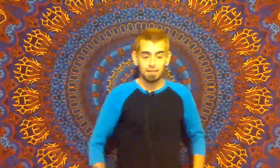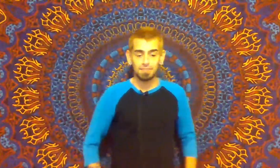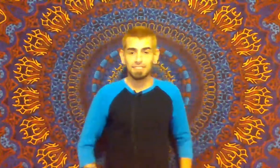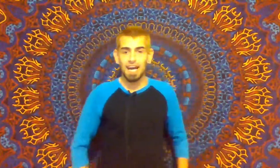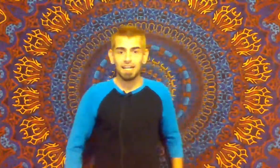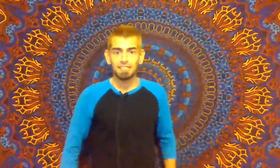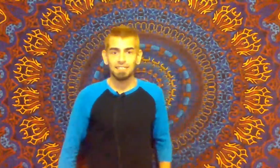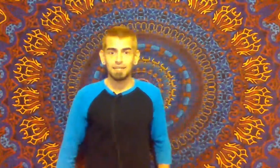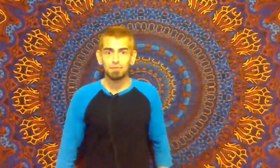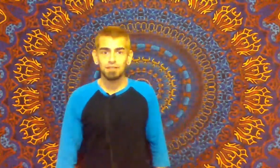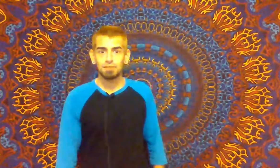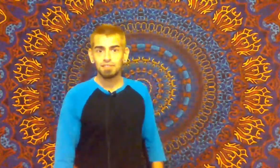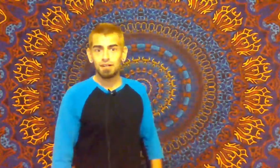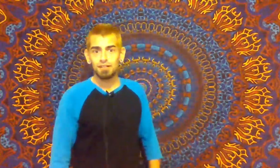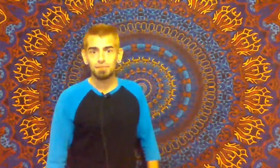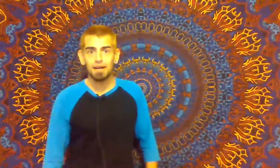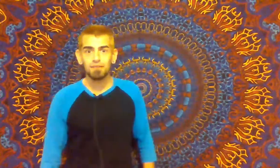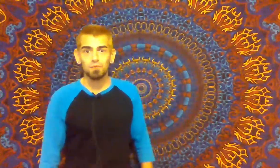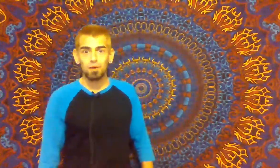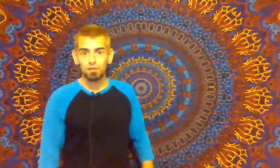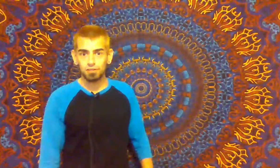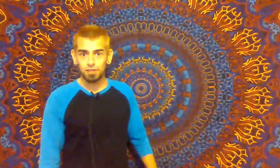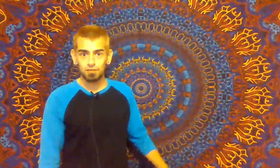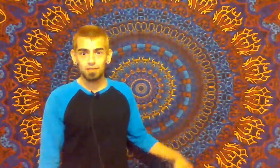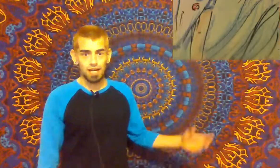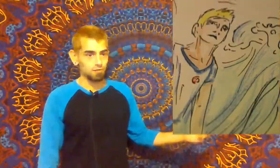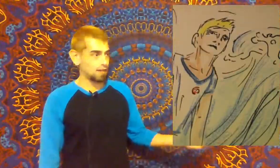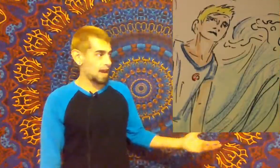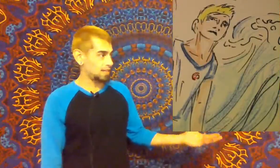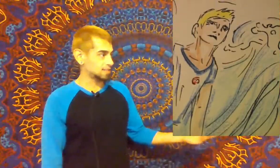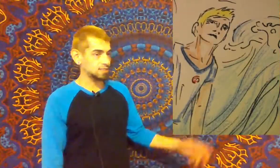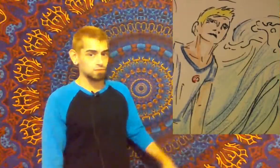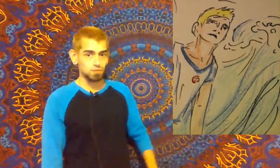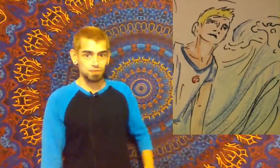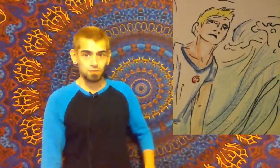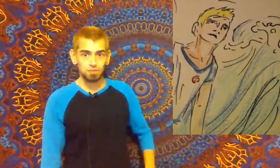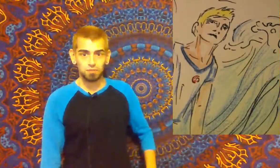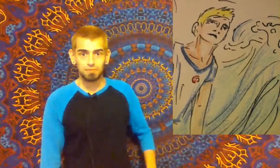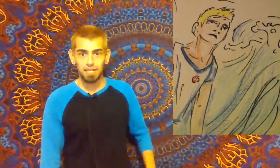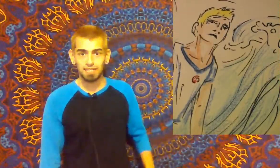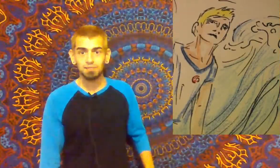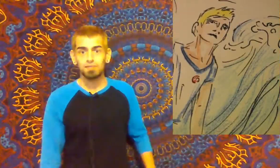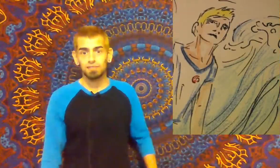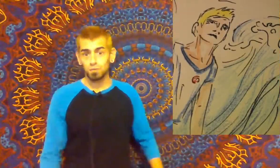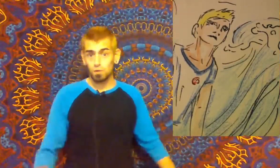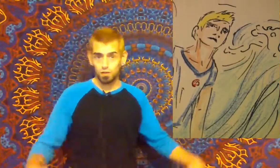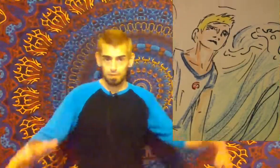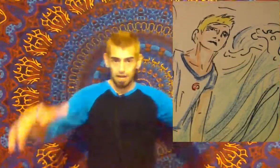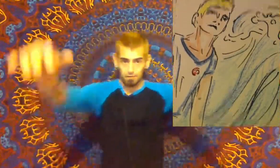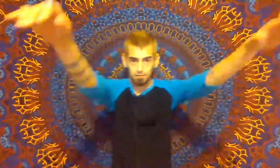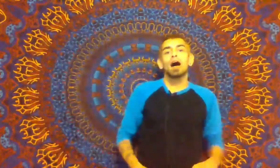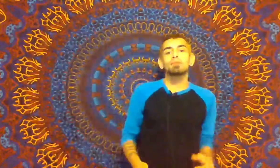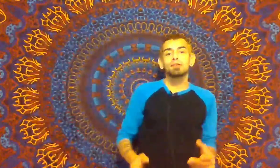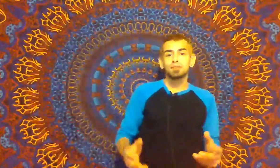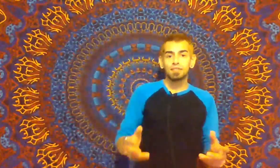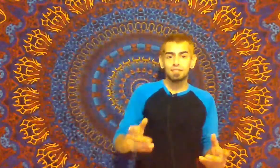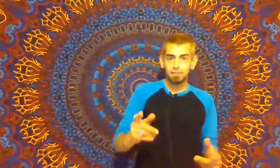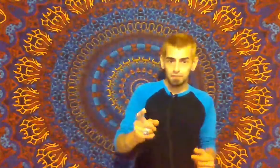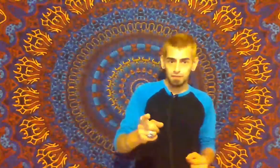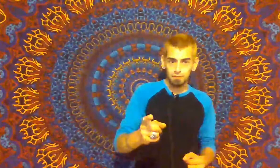is Zach, and today we're going to be talking about the water stone and how Alex was the one to obtain it with his water powers. I'm also going to tell you a little bit